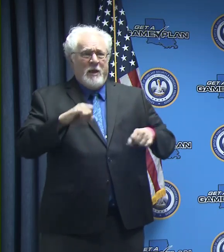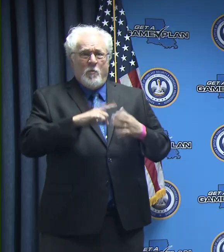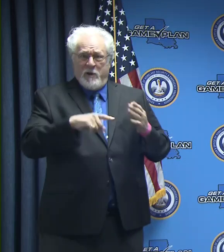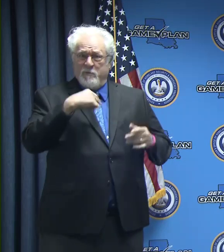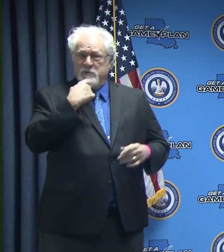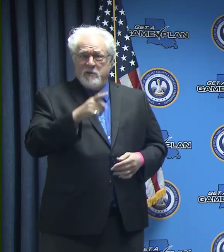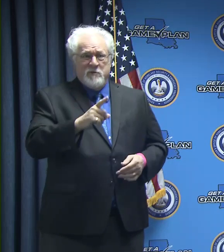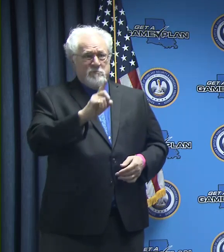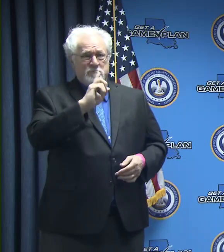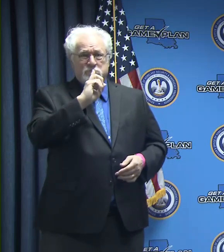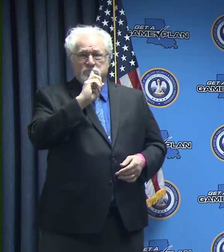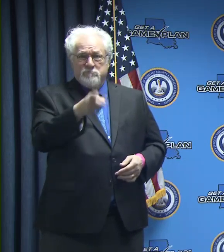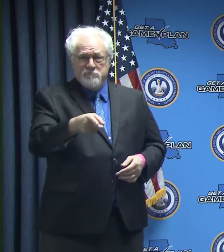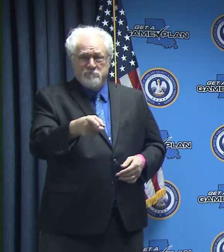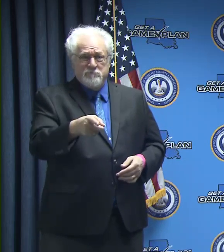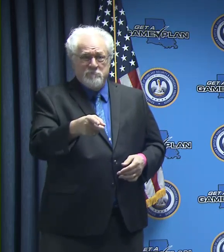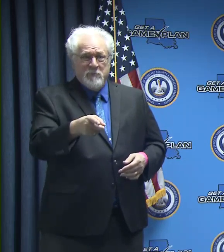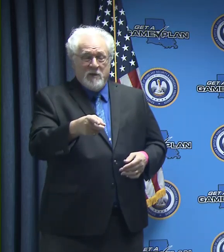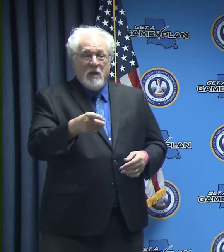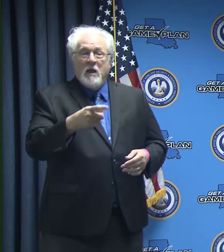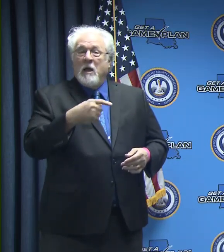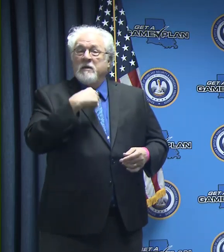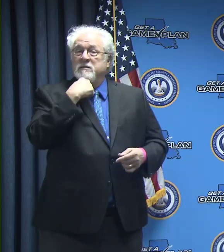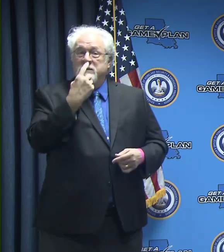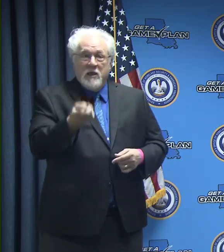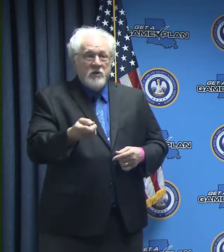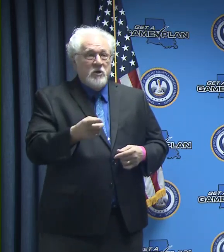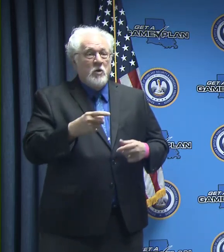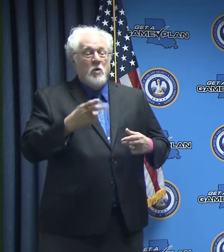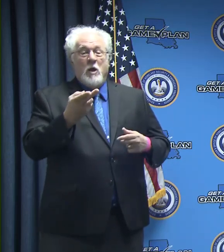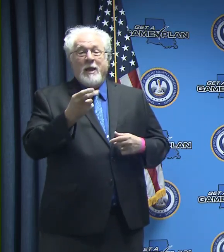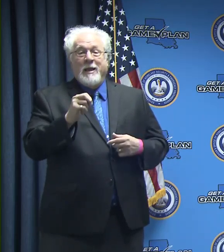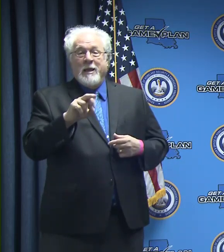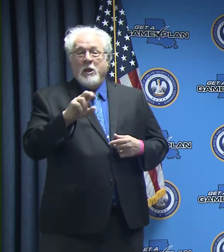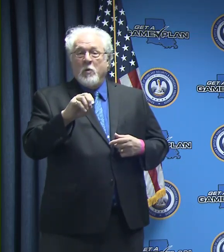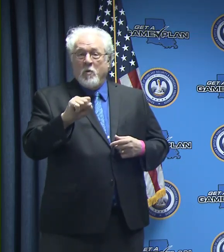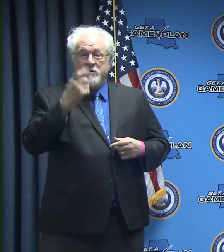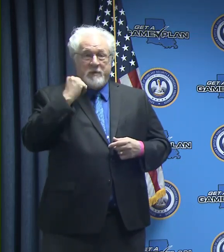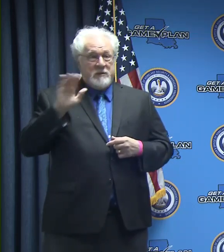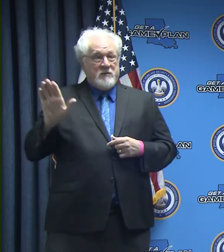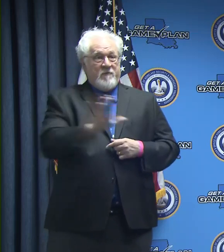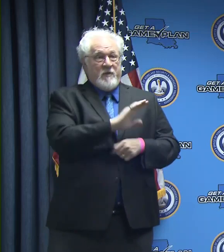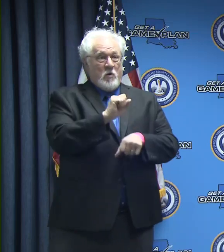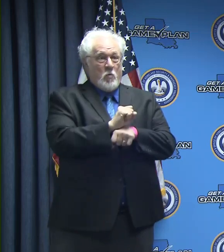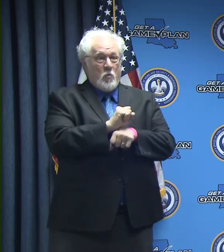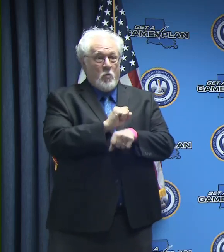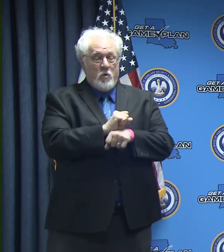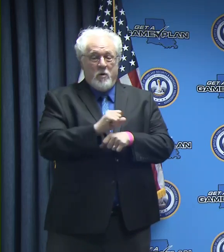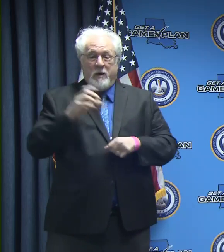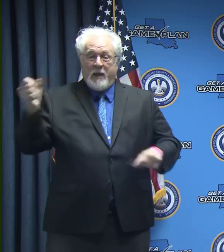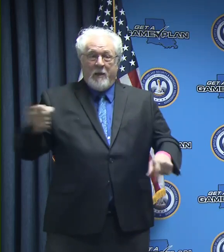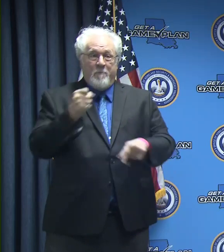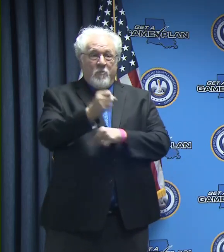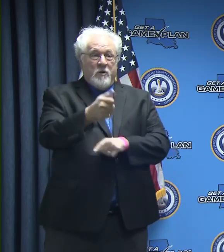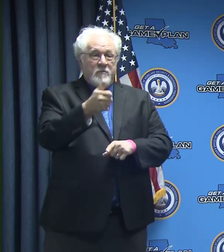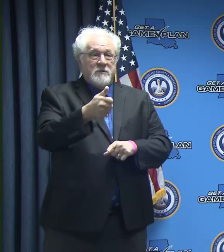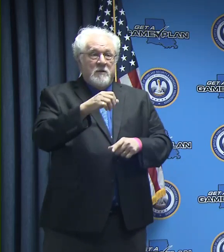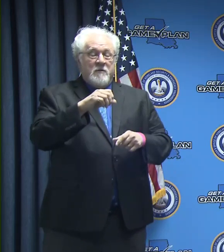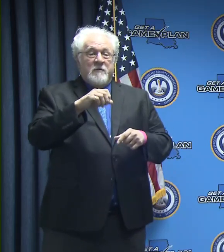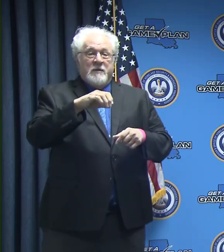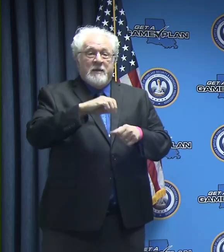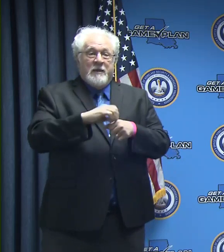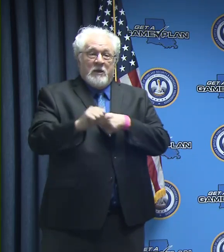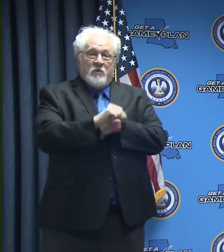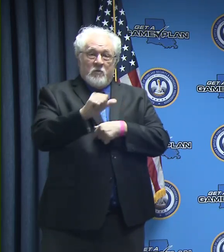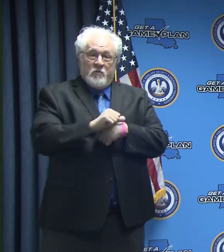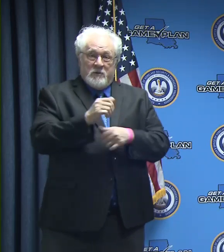you is factual. I've been telling you that they are heroes because of the work that they're doing and putting themselves in